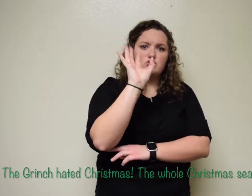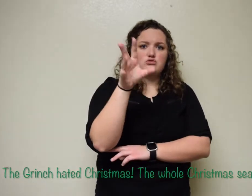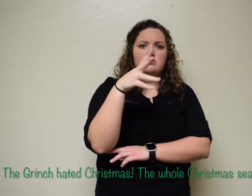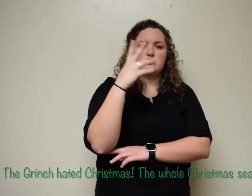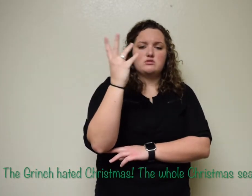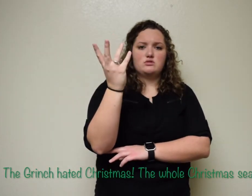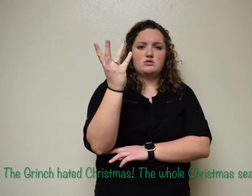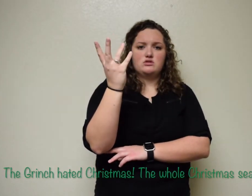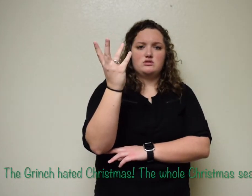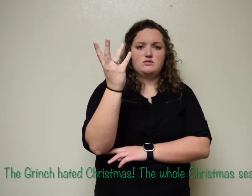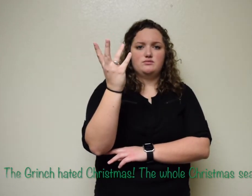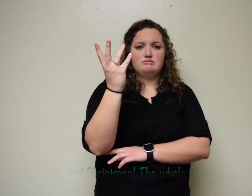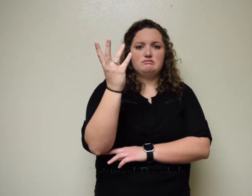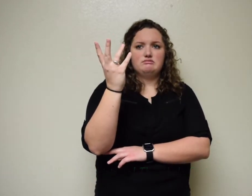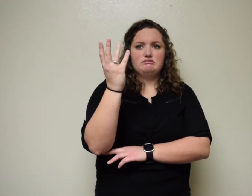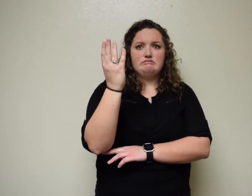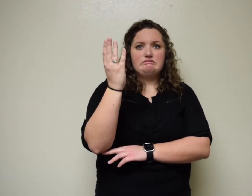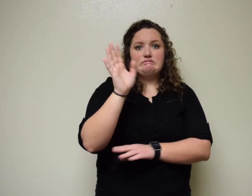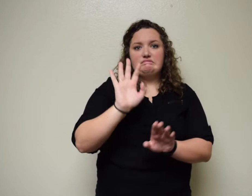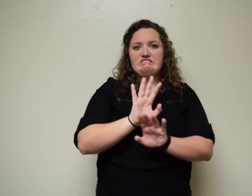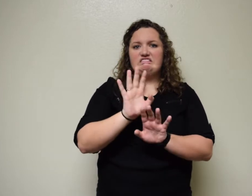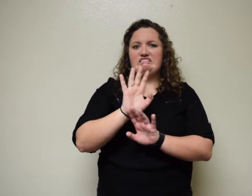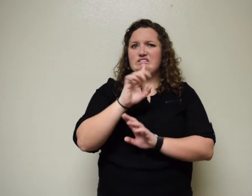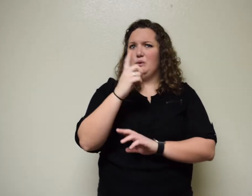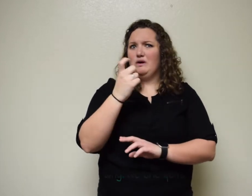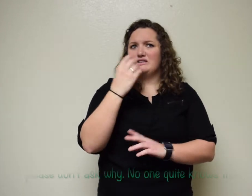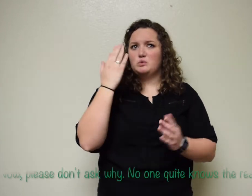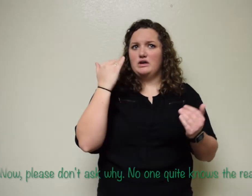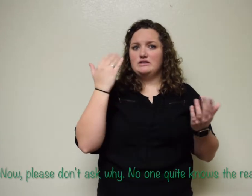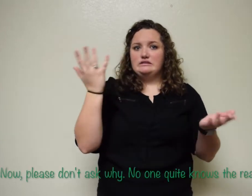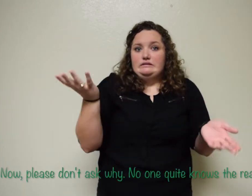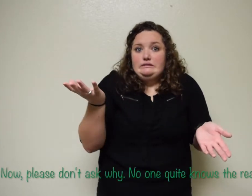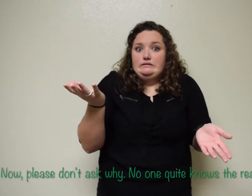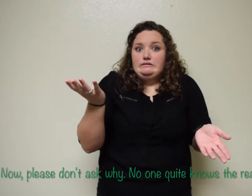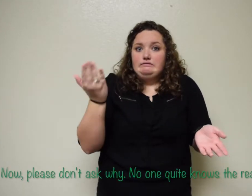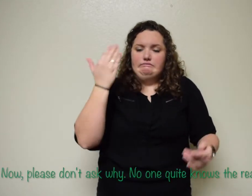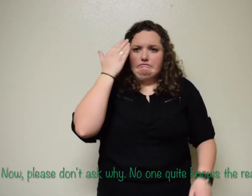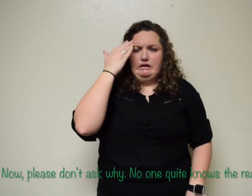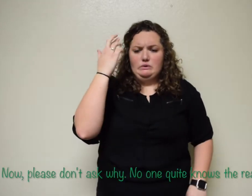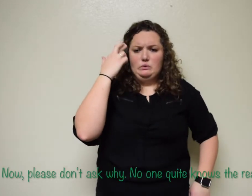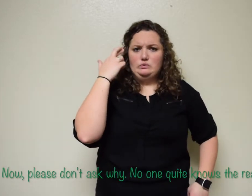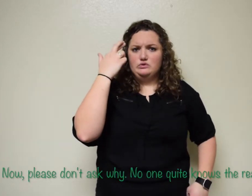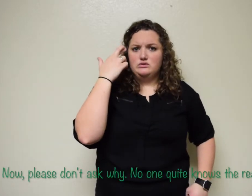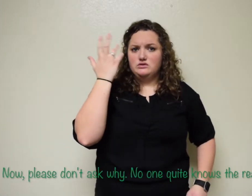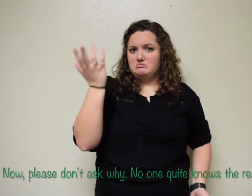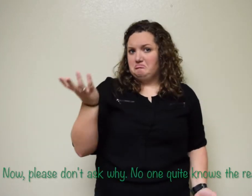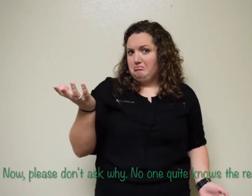whole Christmas season. Now please don't ask why. No one quite knows the reason.